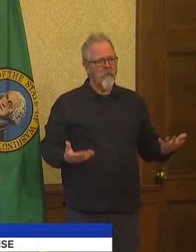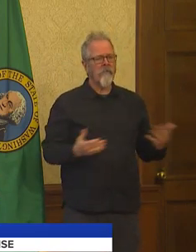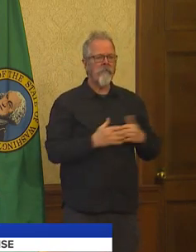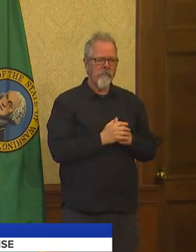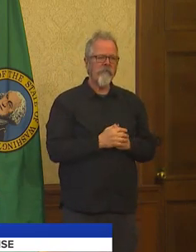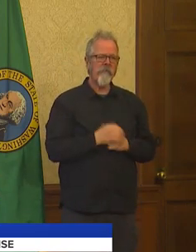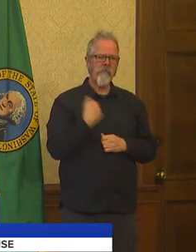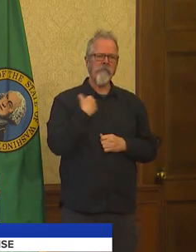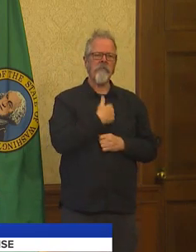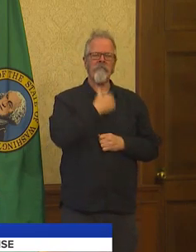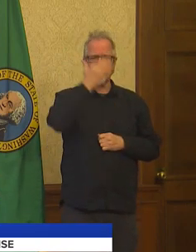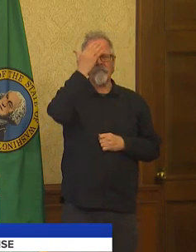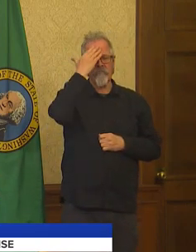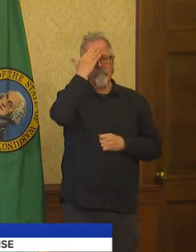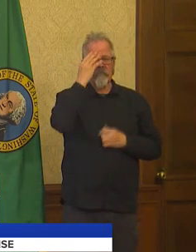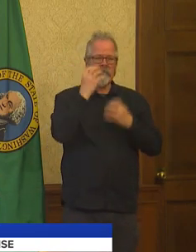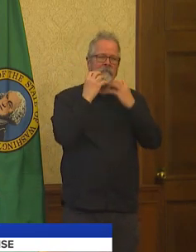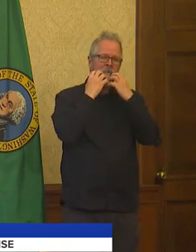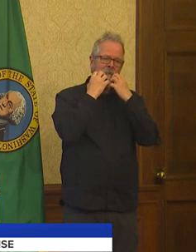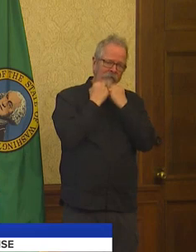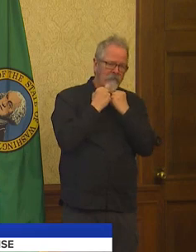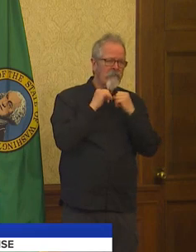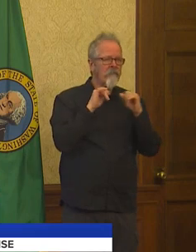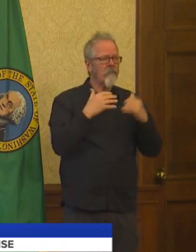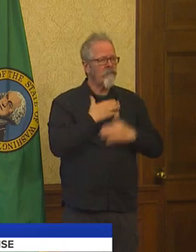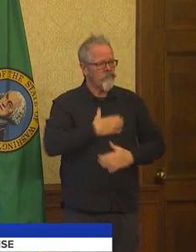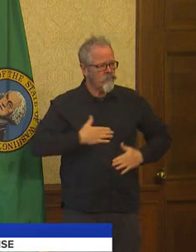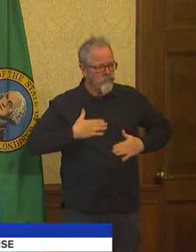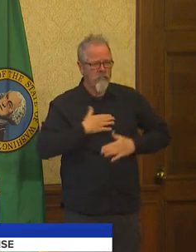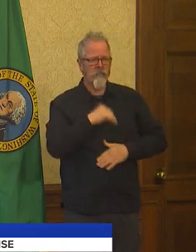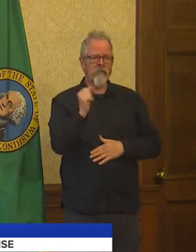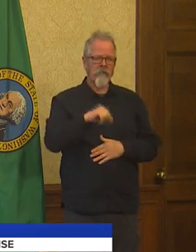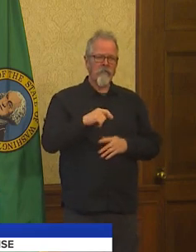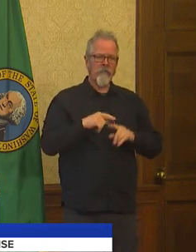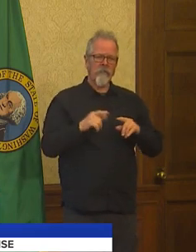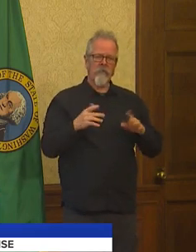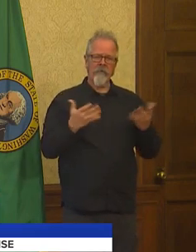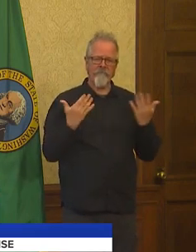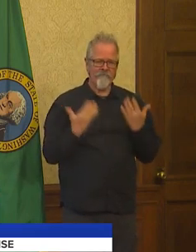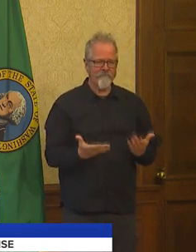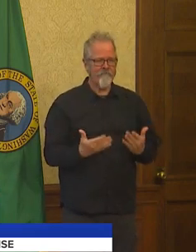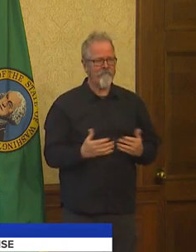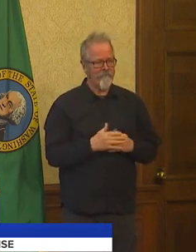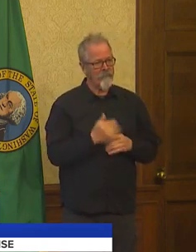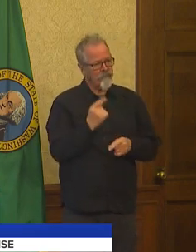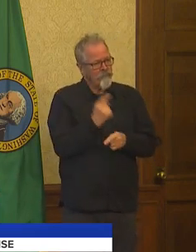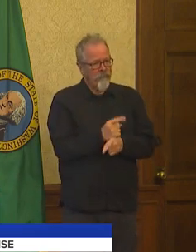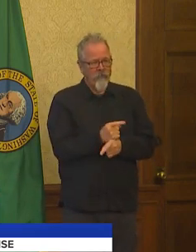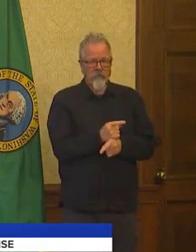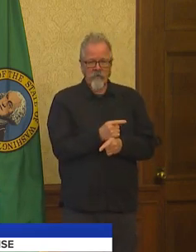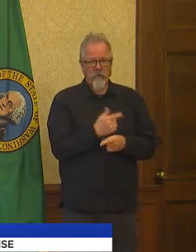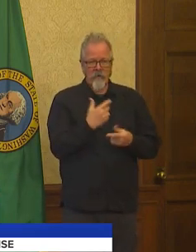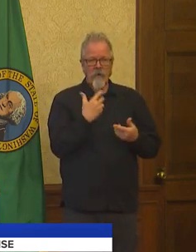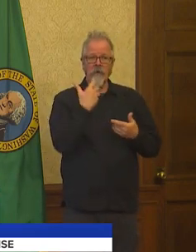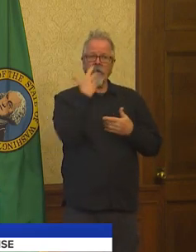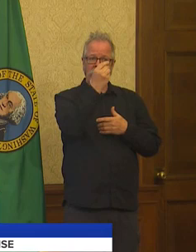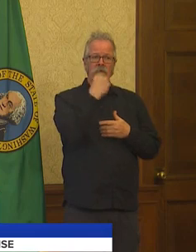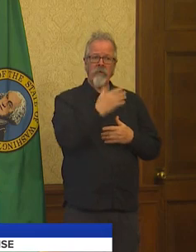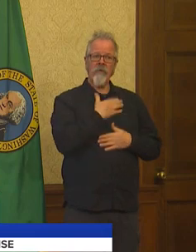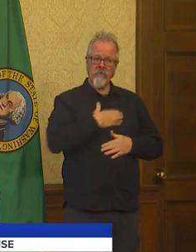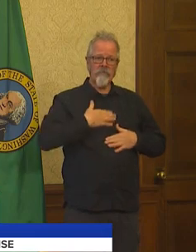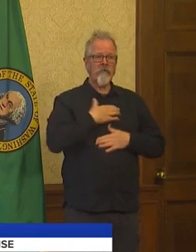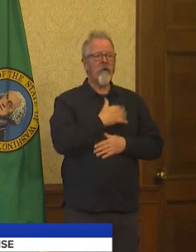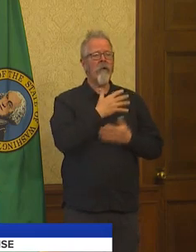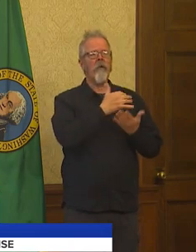State. But we do know that outdoor recreation is one of the best things people can do to promote health, both physical